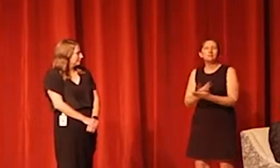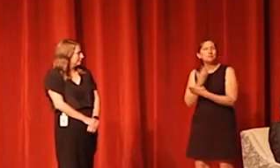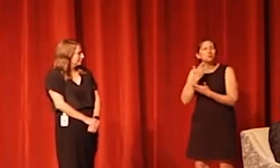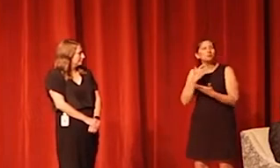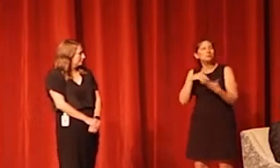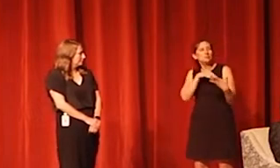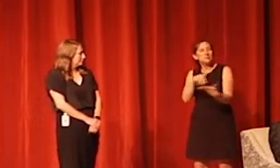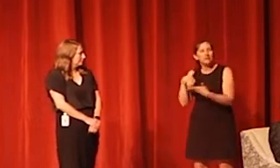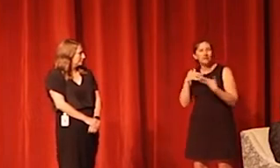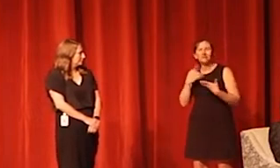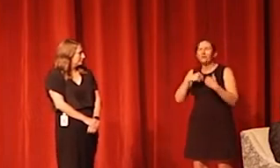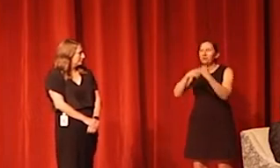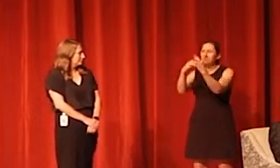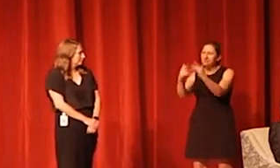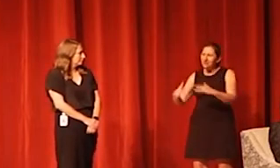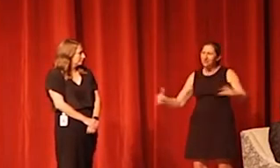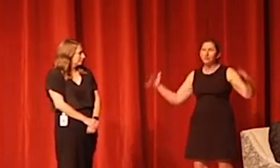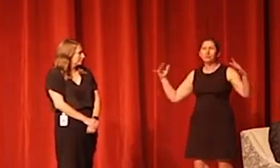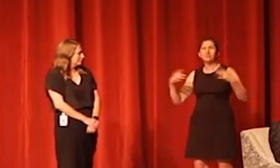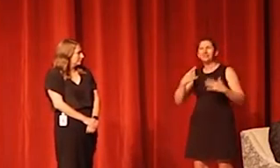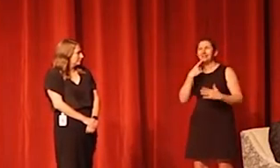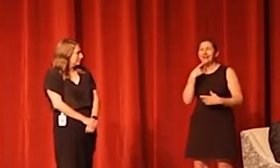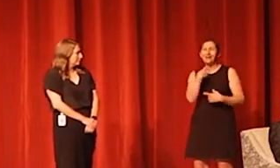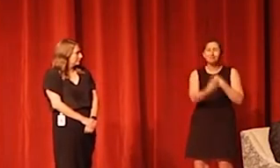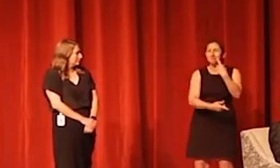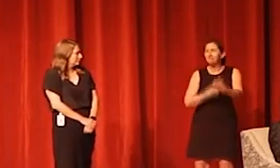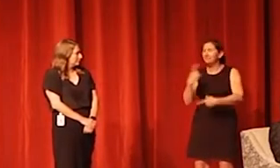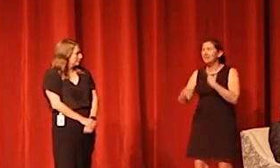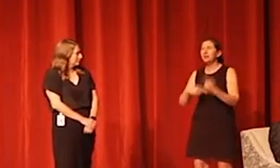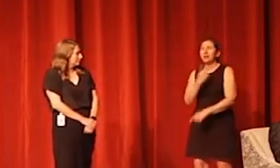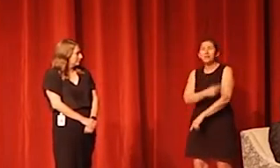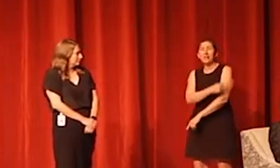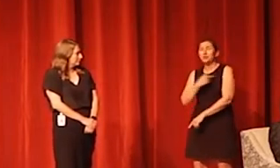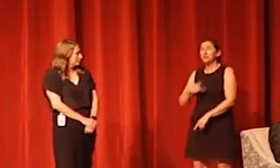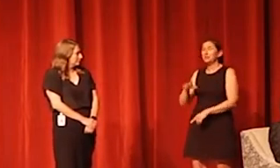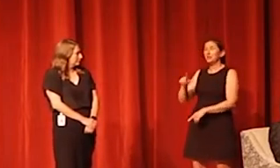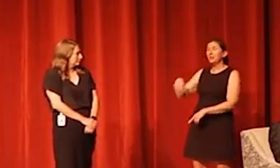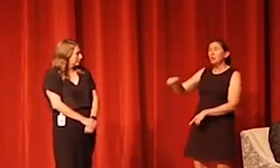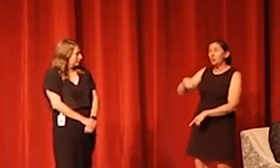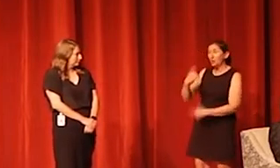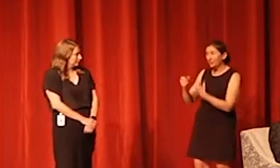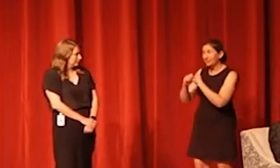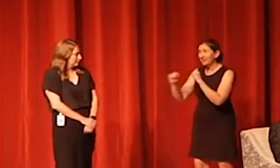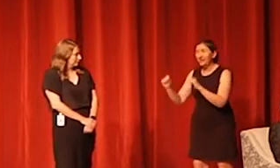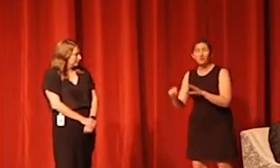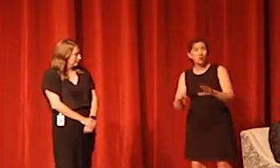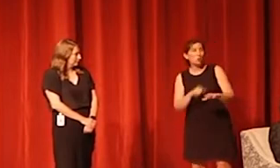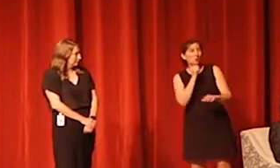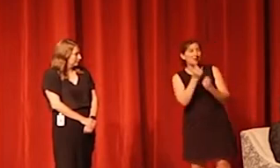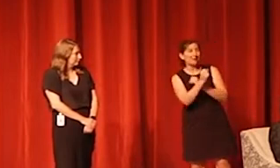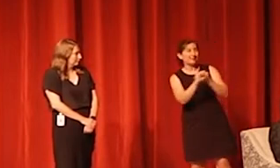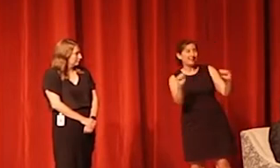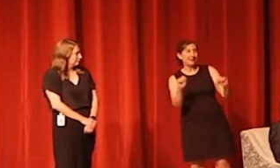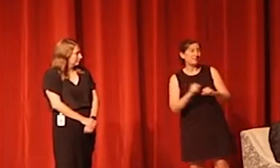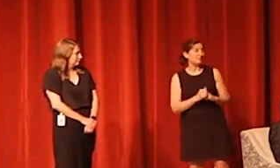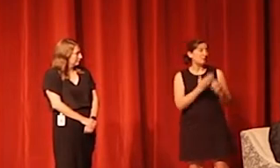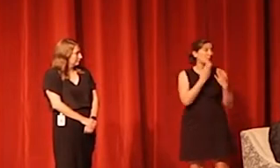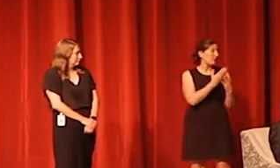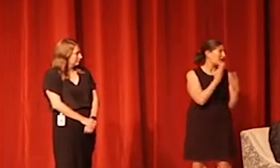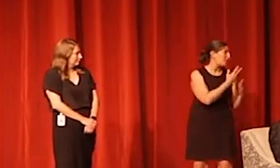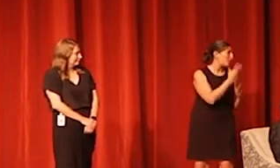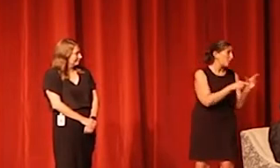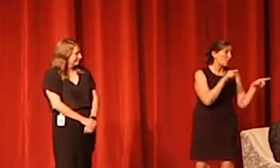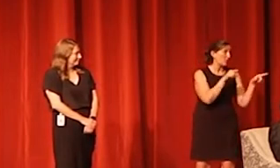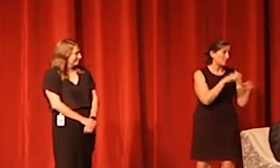patients who come on our door, yes, this is safe for you, or no, it's probably not safe for you. So thank you both for leading those efforts. Thank